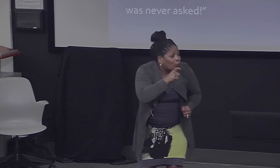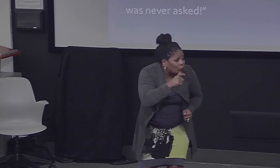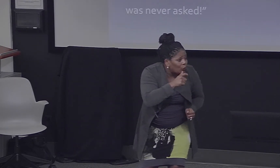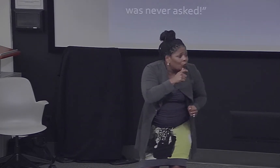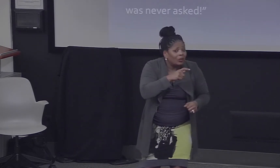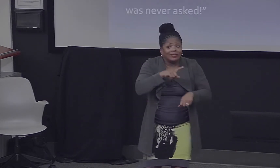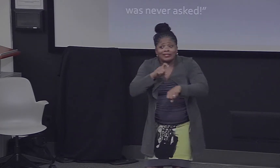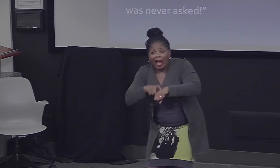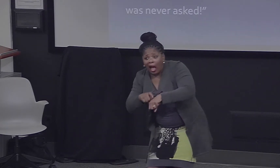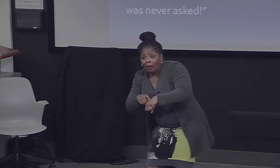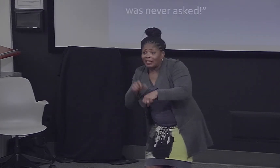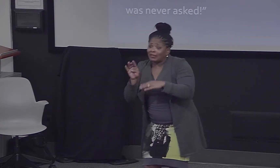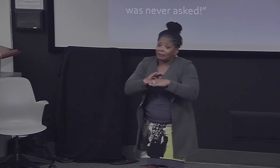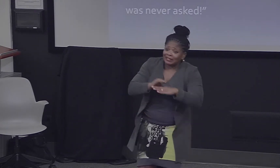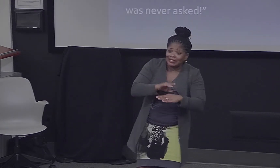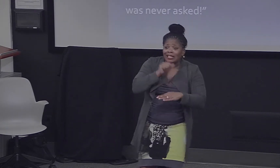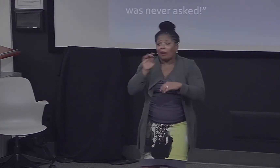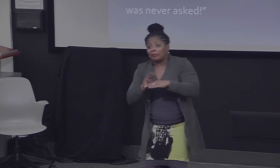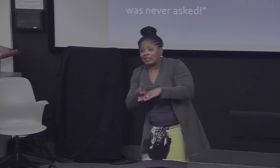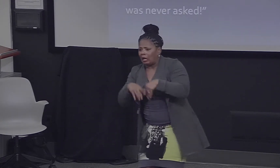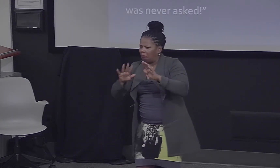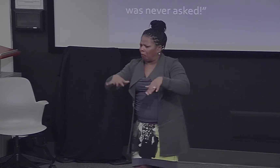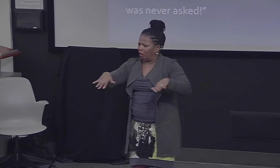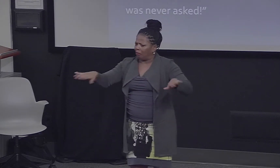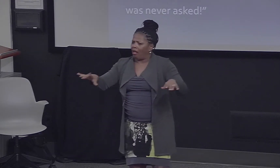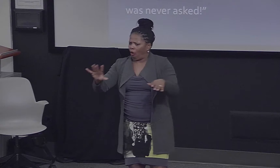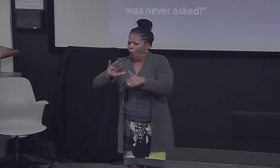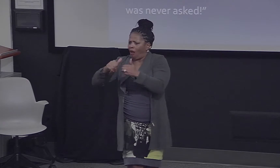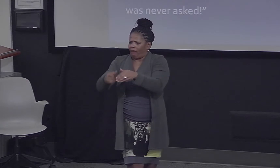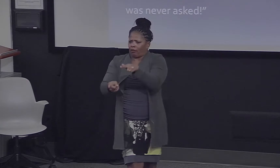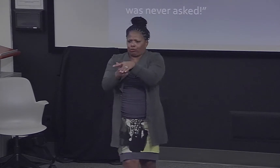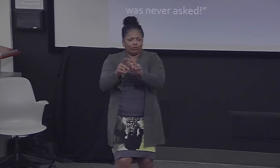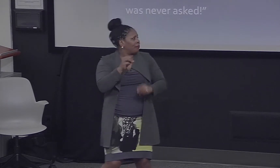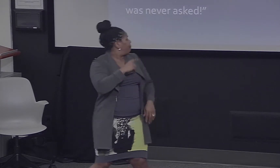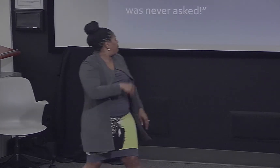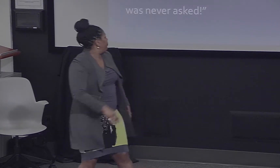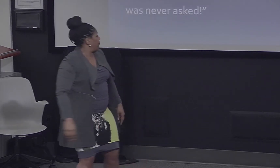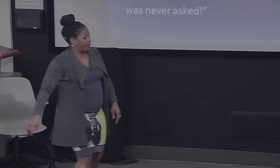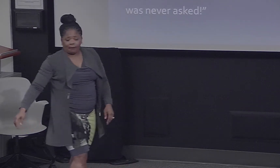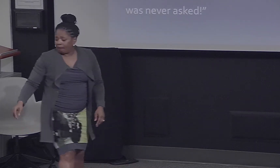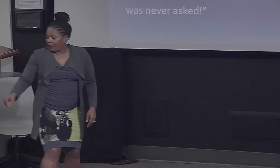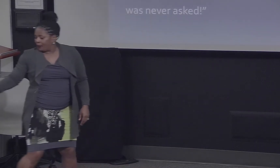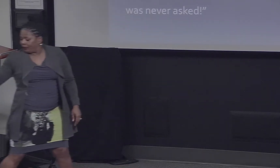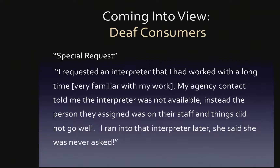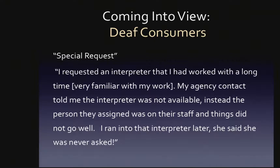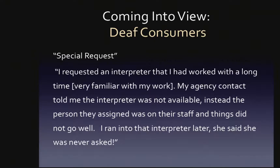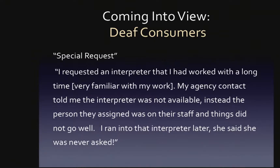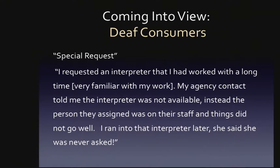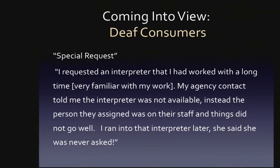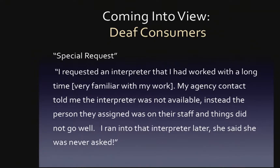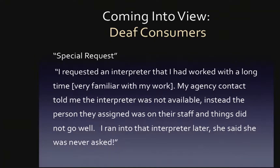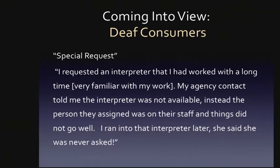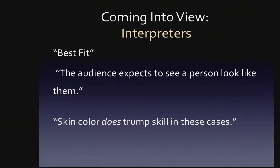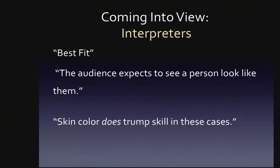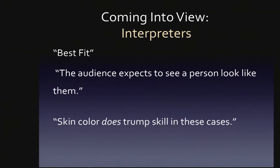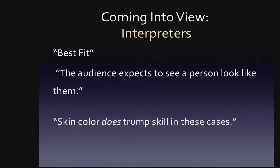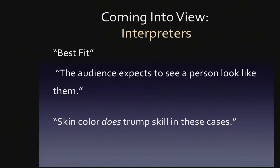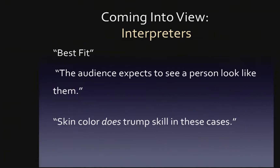Remember, we saw that managers also need to make decisions about timing, about the business aspect of interpreting, and all of